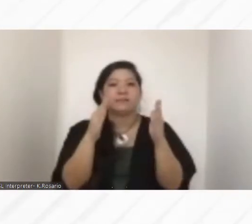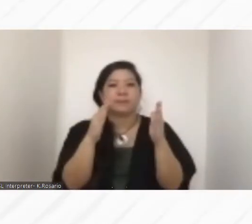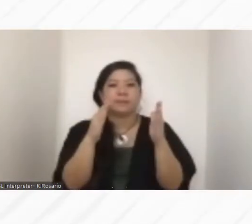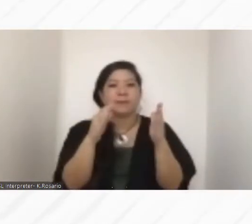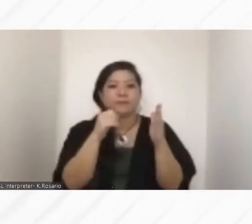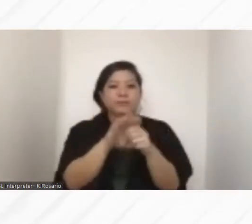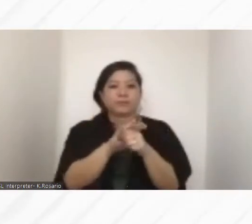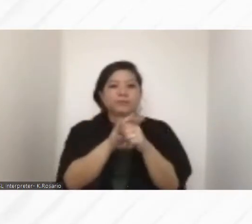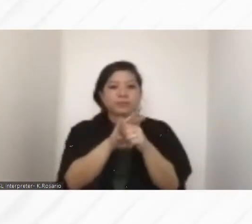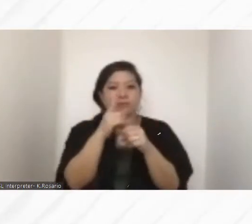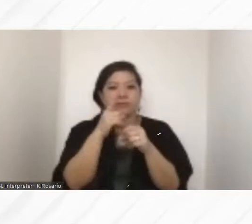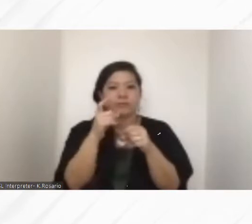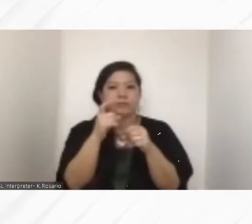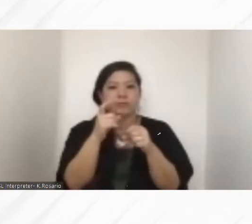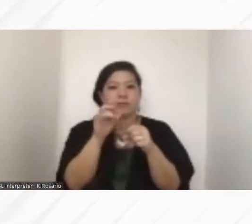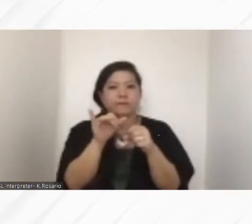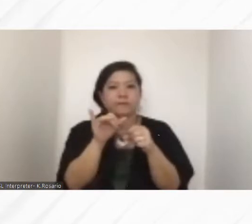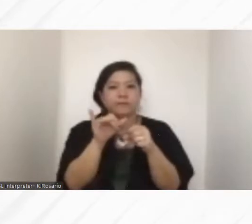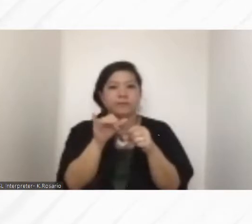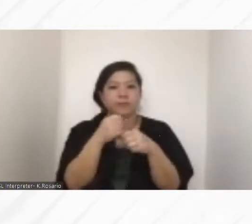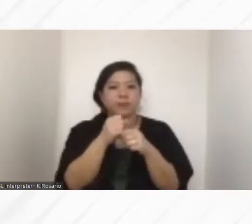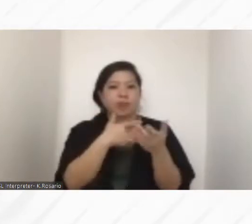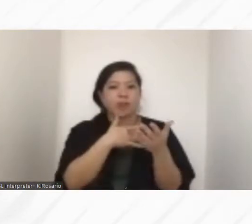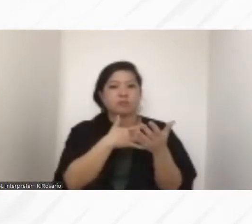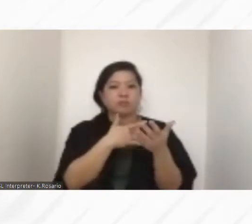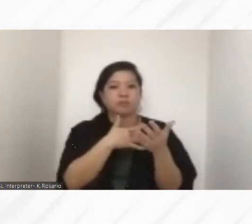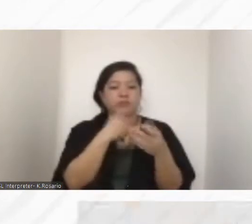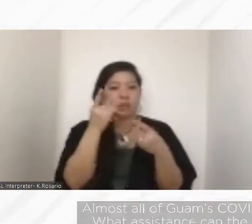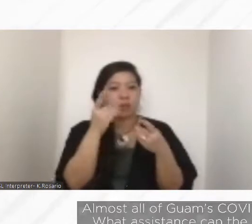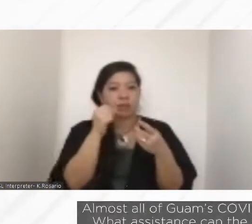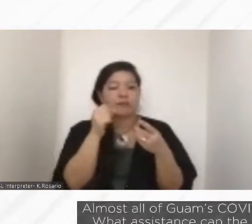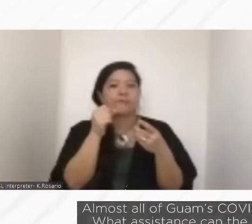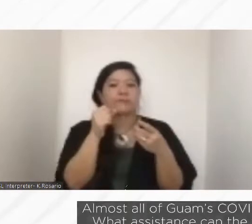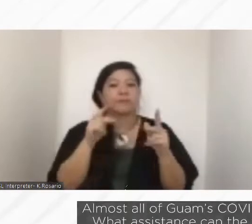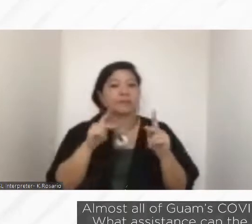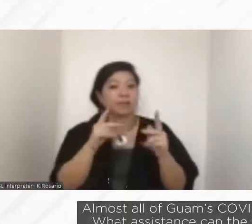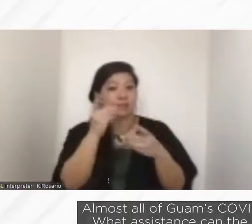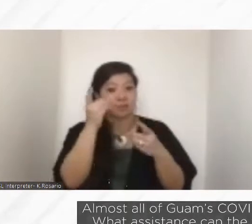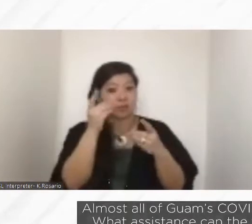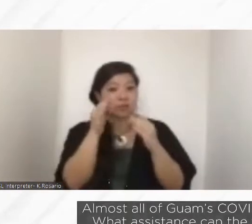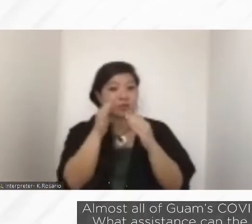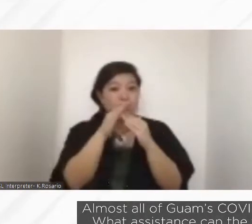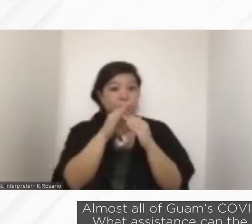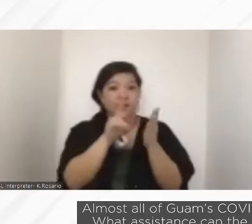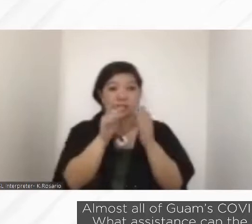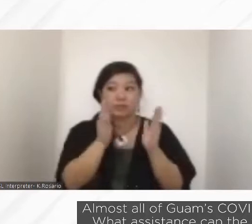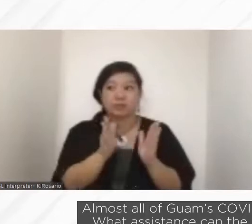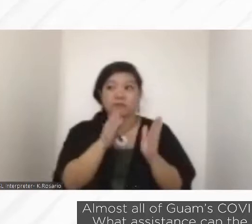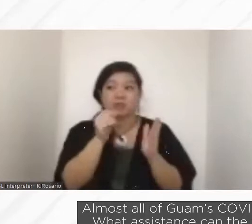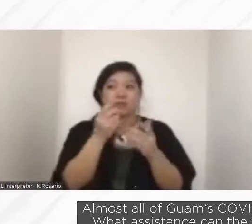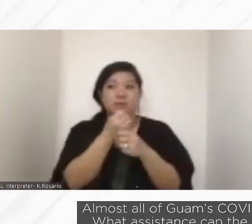pressure because that will stop heart disease, stroke, kidney disease, which are your top killers, but it will also save lives